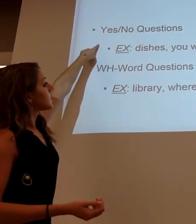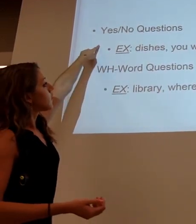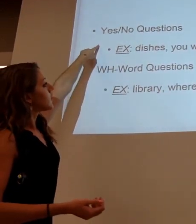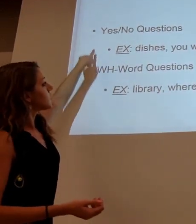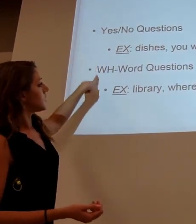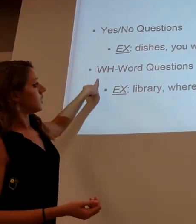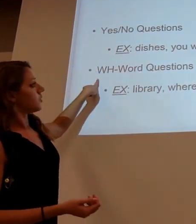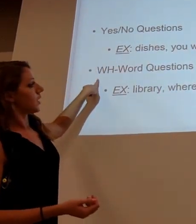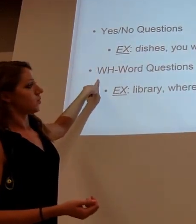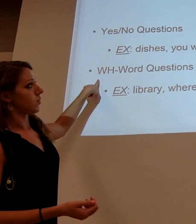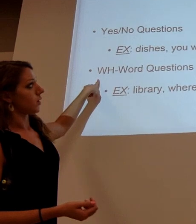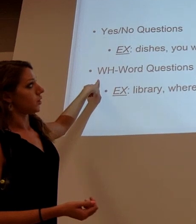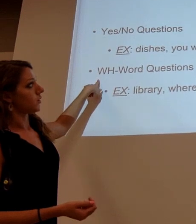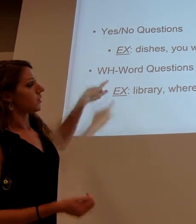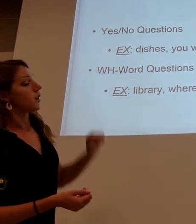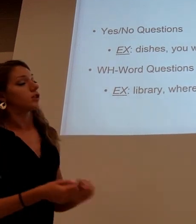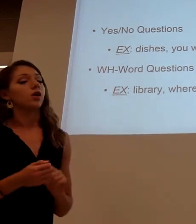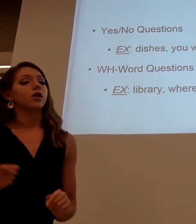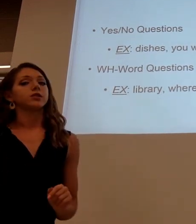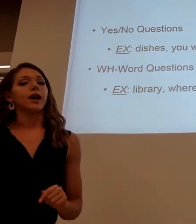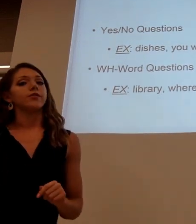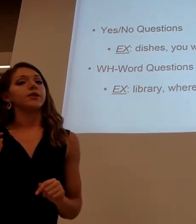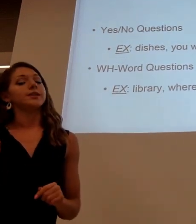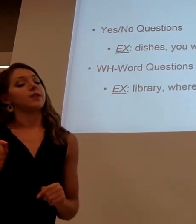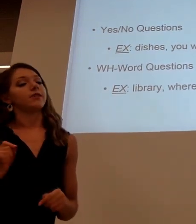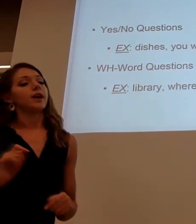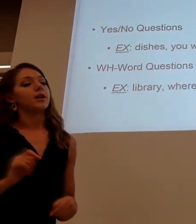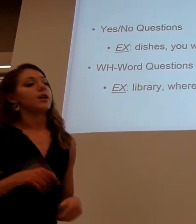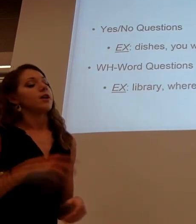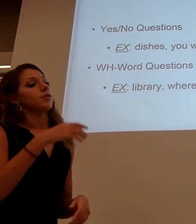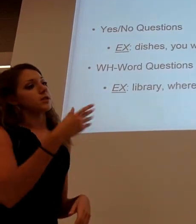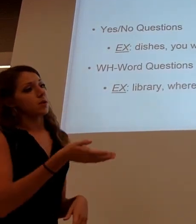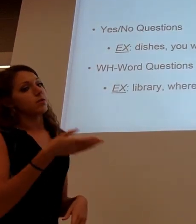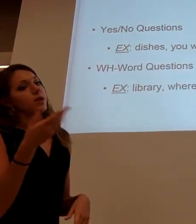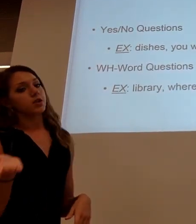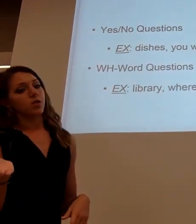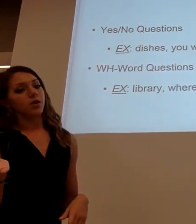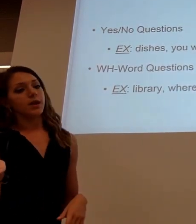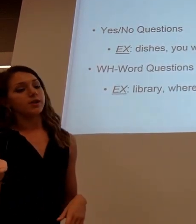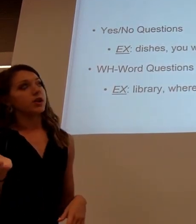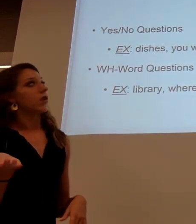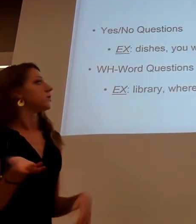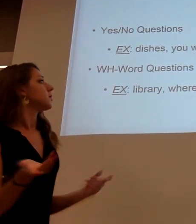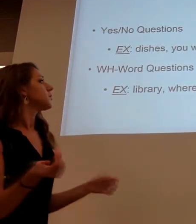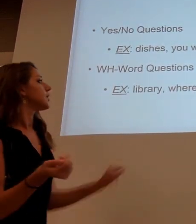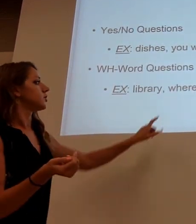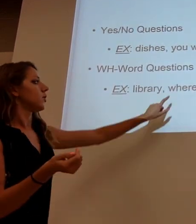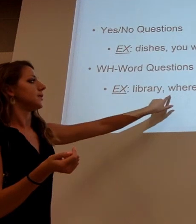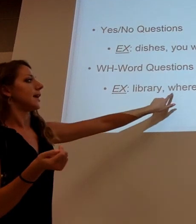yes/no questions and WH word questions. So you're also going to have to identify if it's a WH or a yes or no. So WH just always has